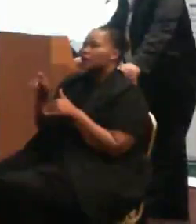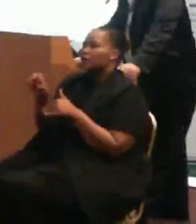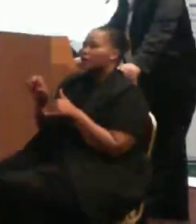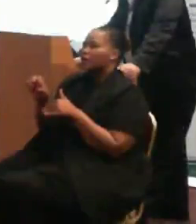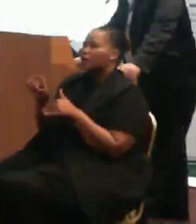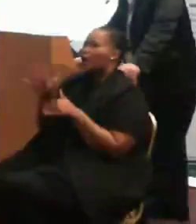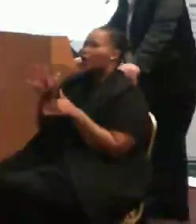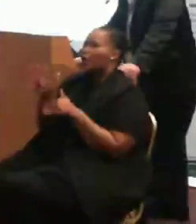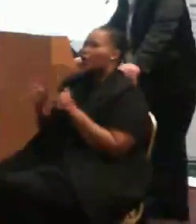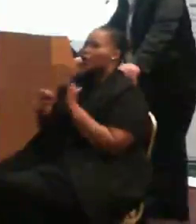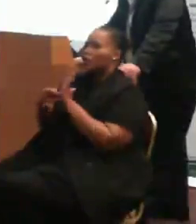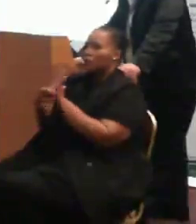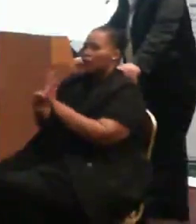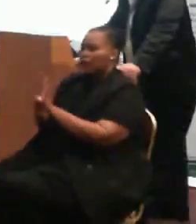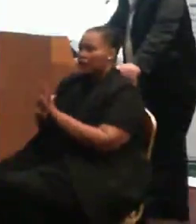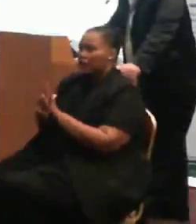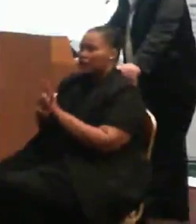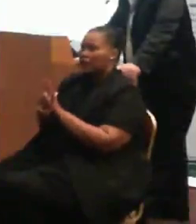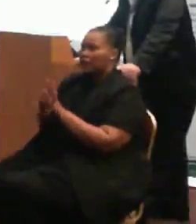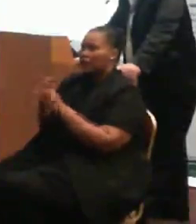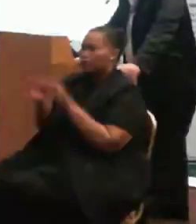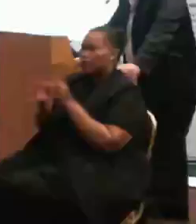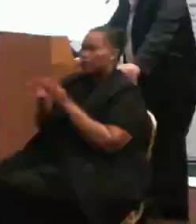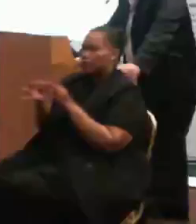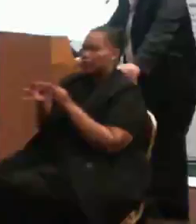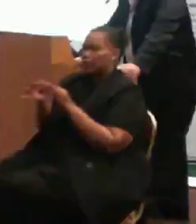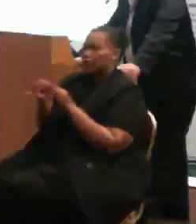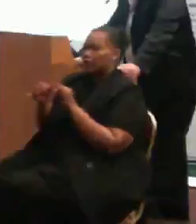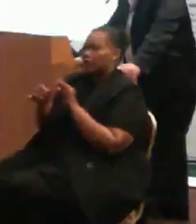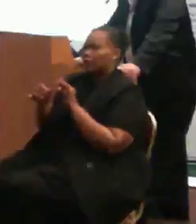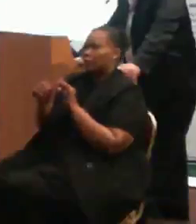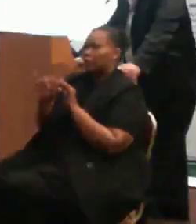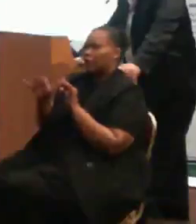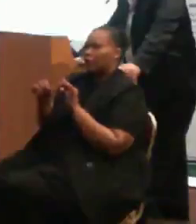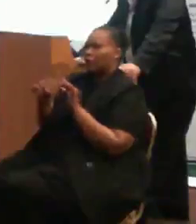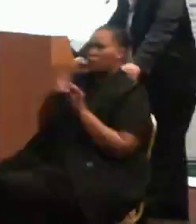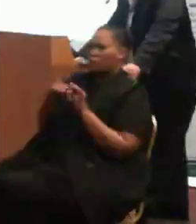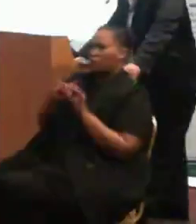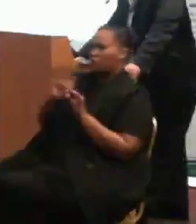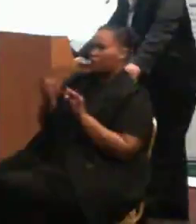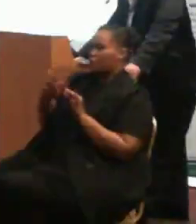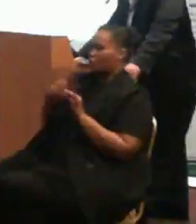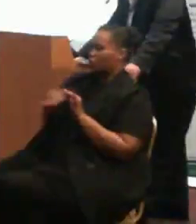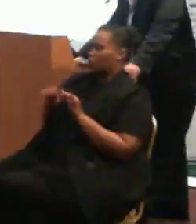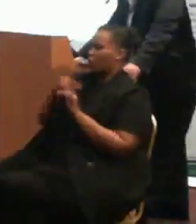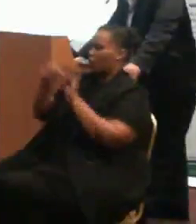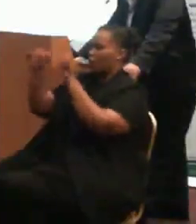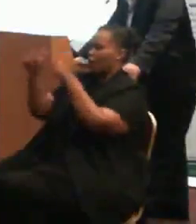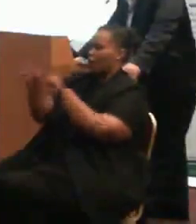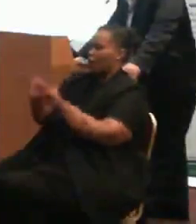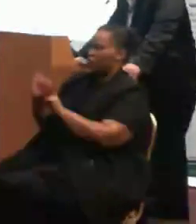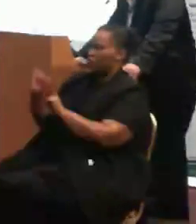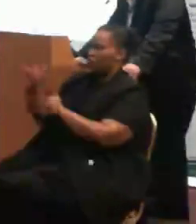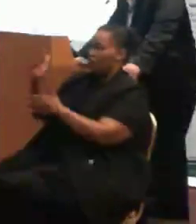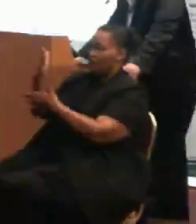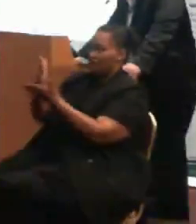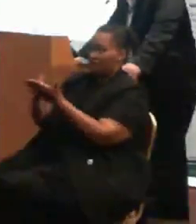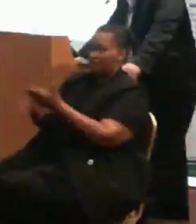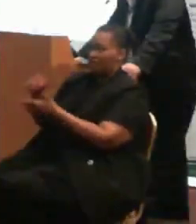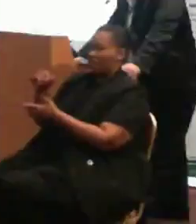billing to municipalities. And that's why they don't want to pay you. Because nearly half of your accounts are